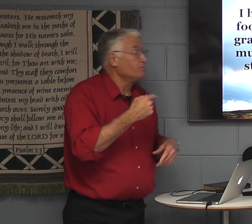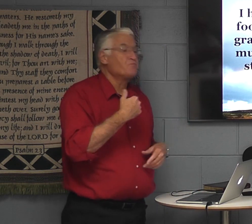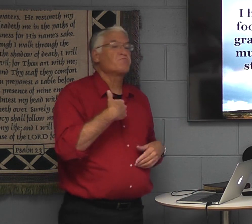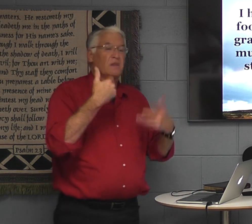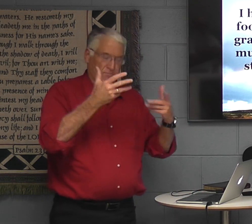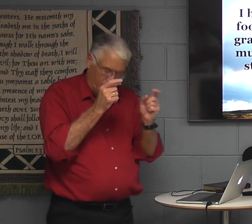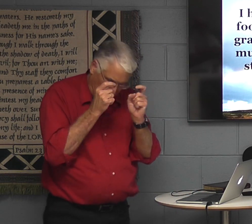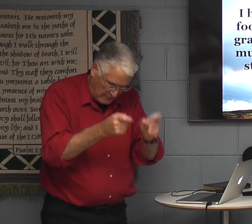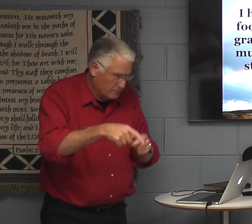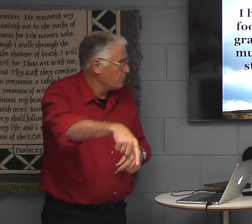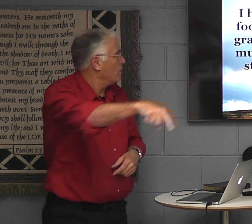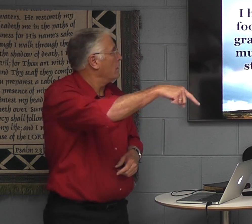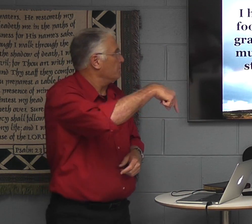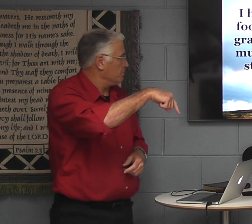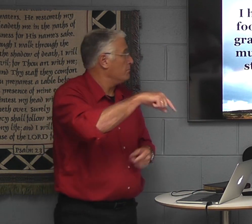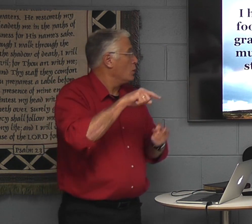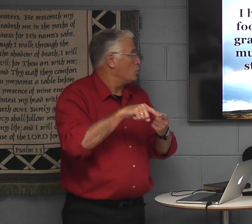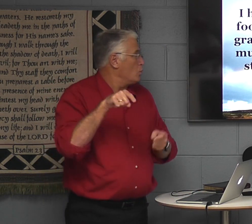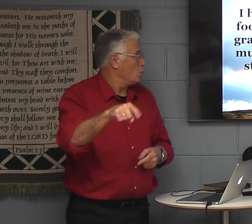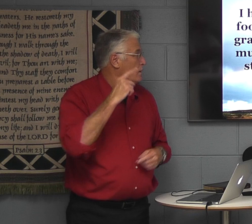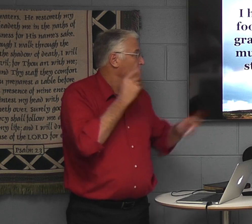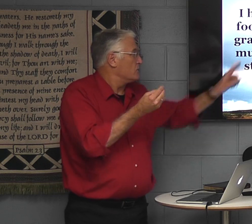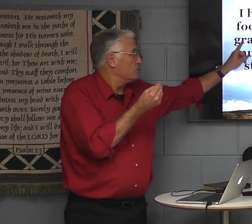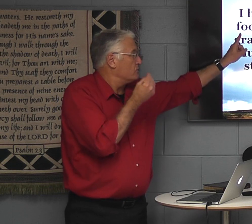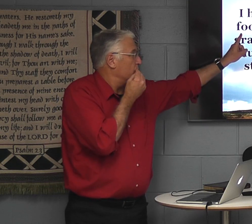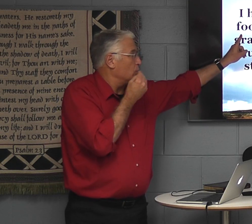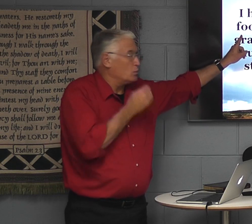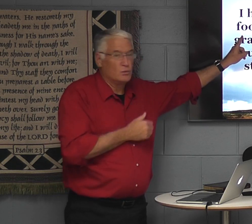And then Genesis 9:3-4, it says, I have given them to you for food.